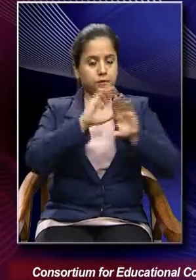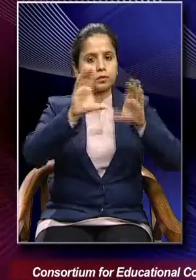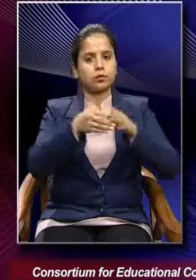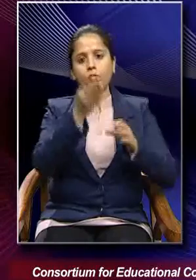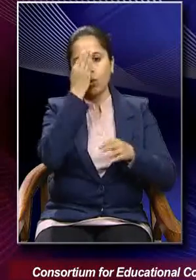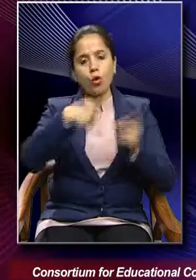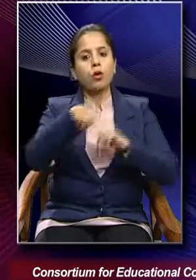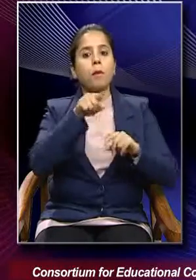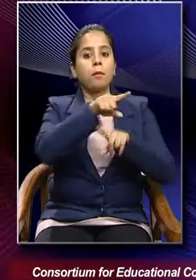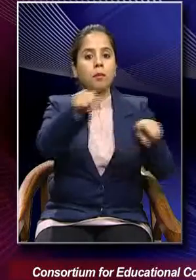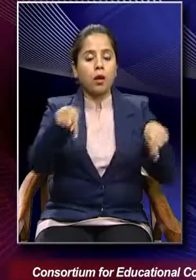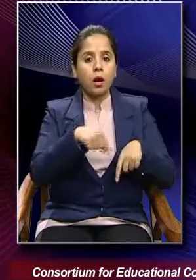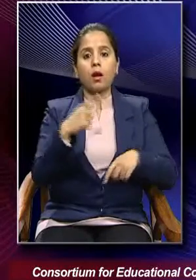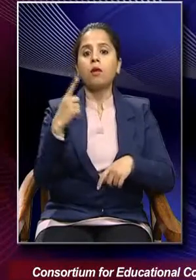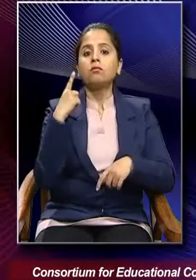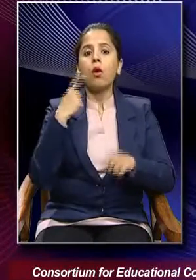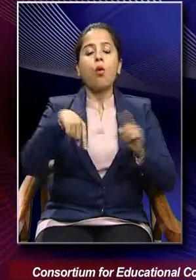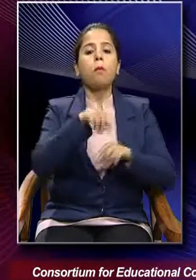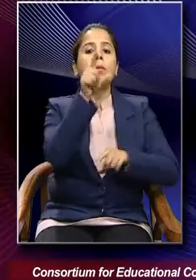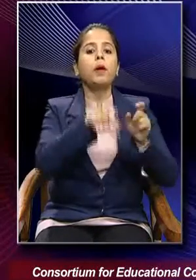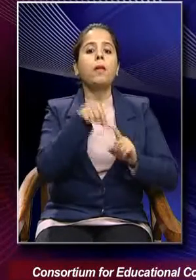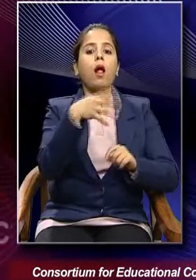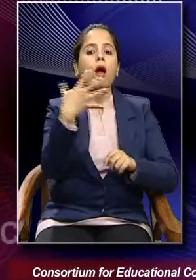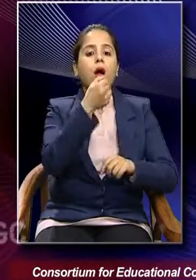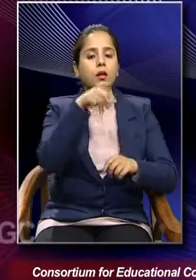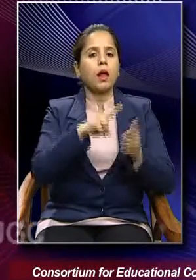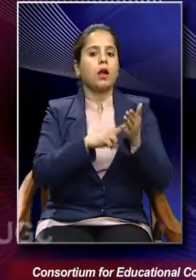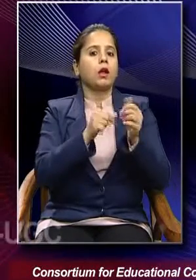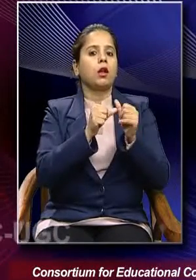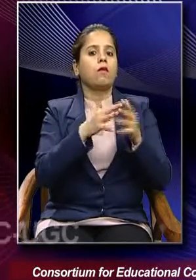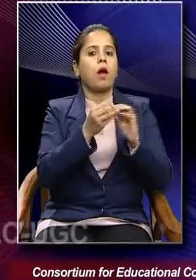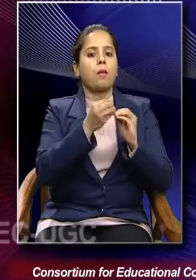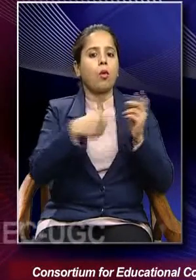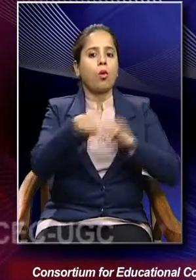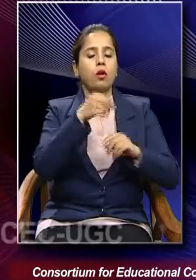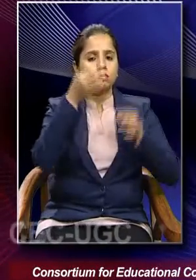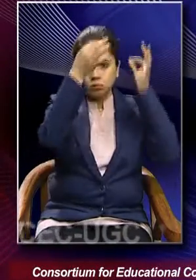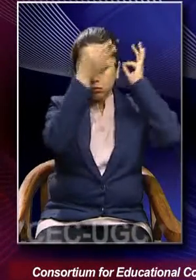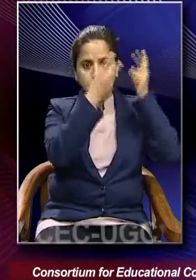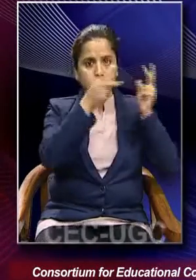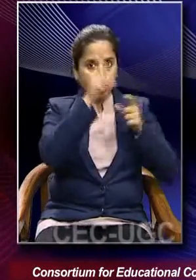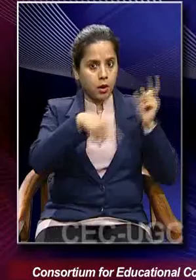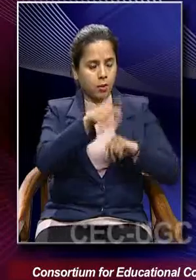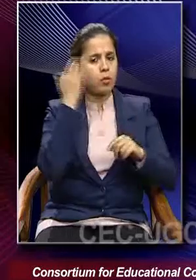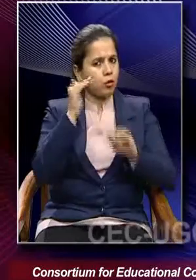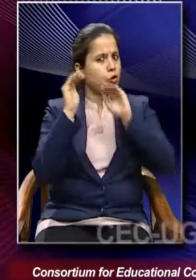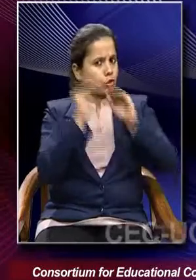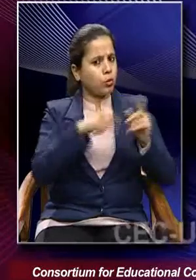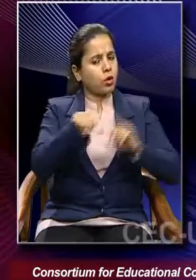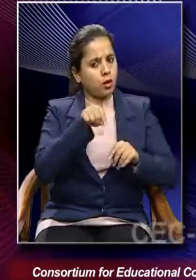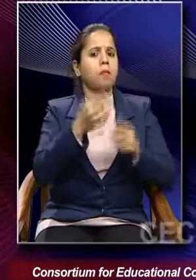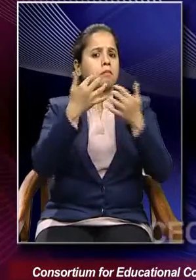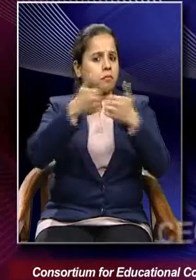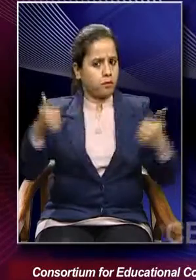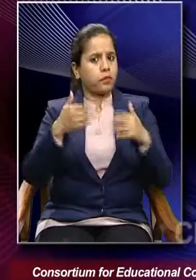Muslim landlords and Nawabs. The League supported the partition of Bengal. Some seats in the